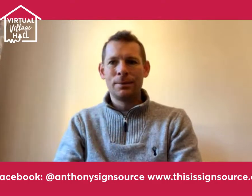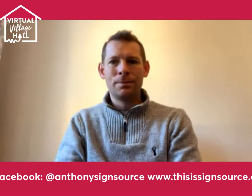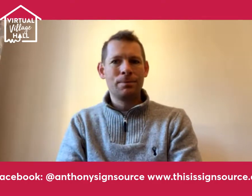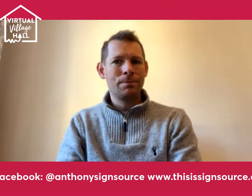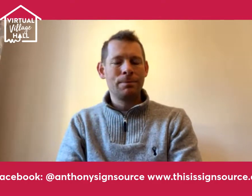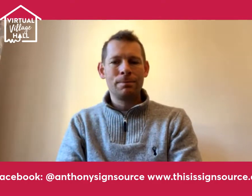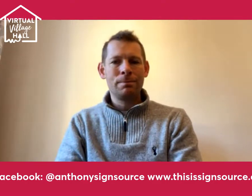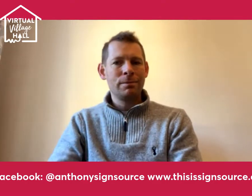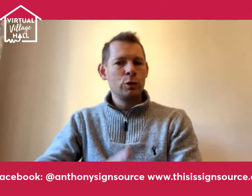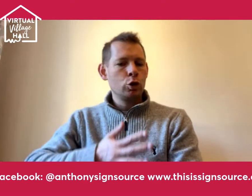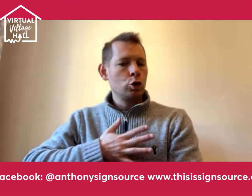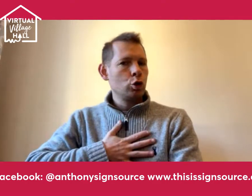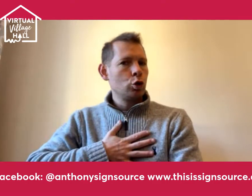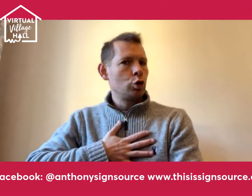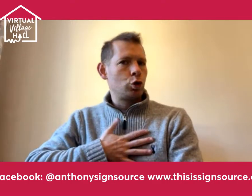and don't like.